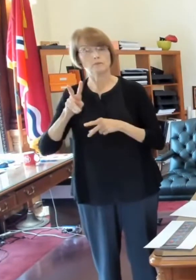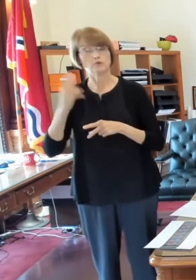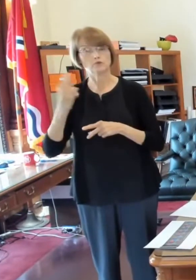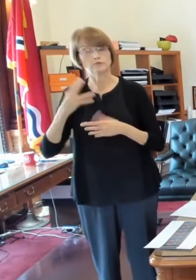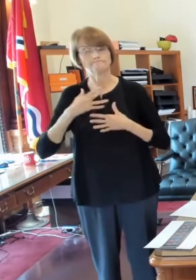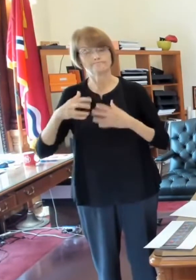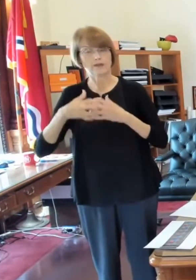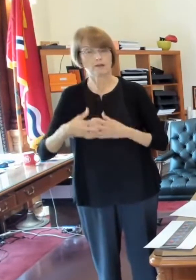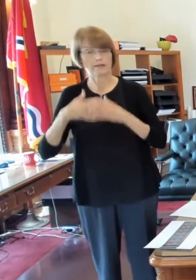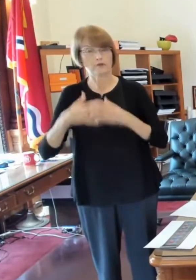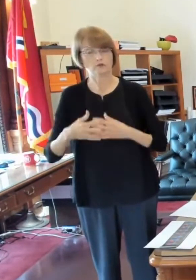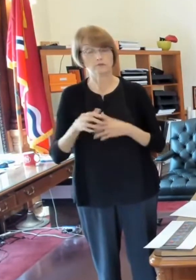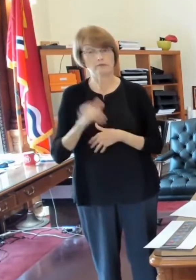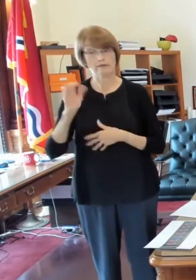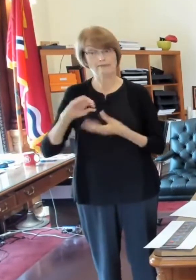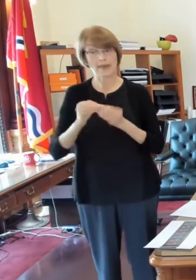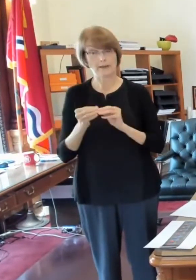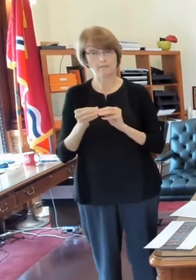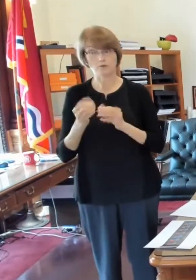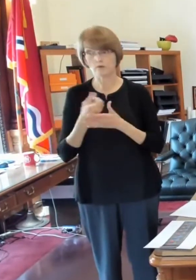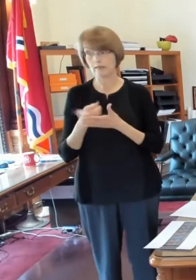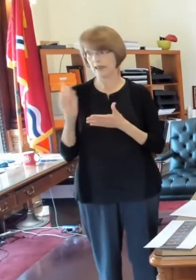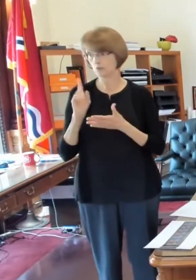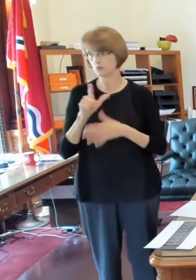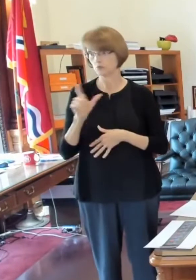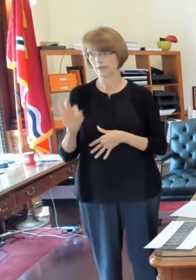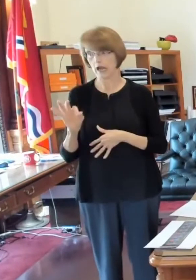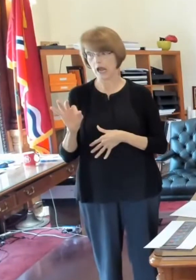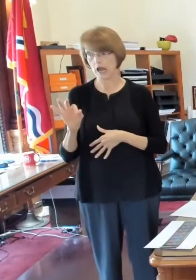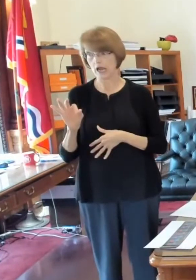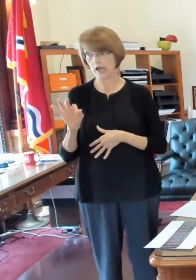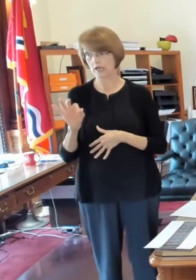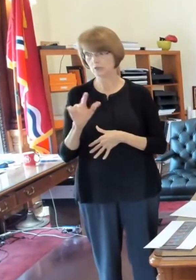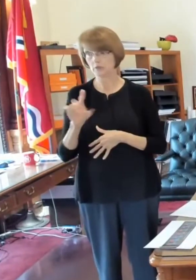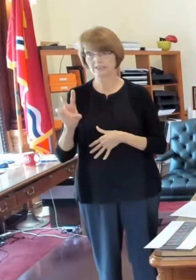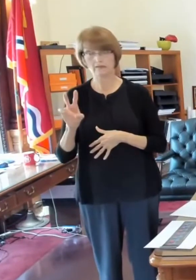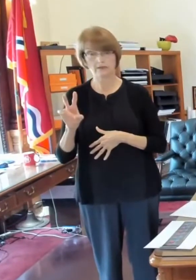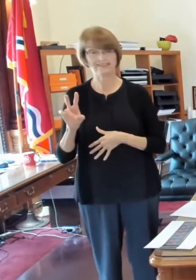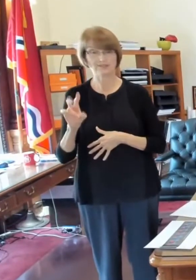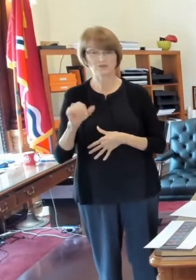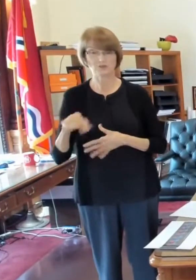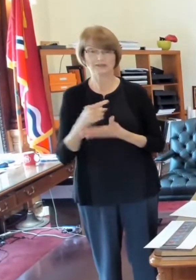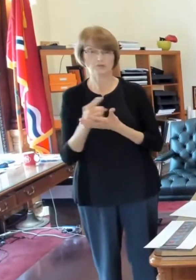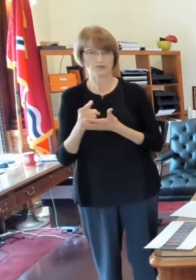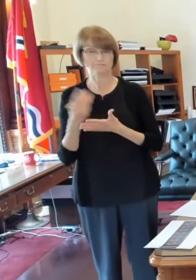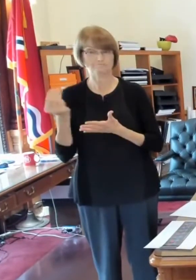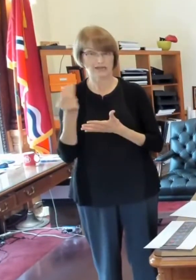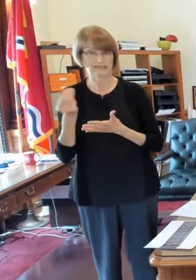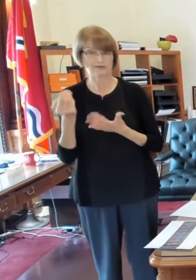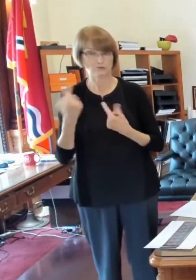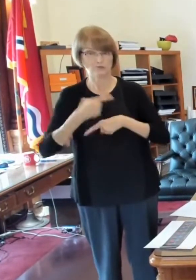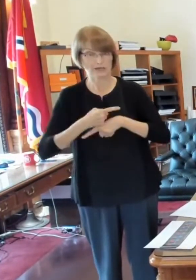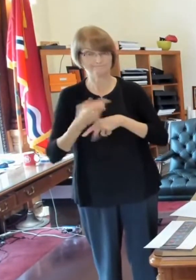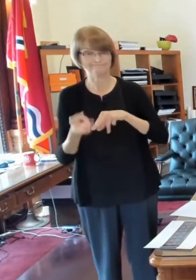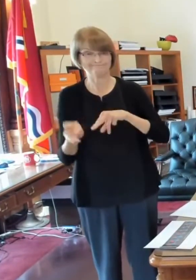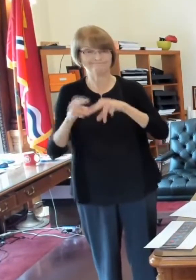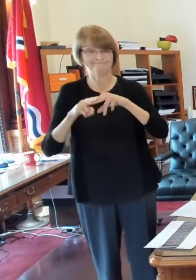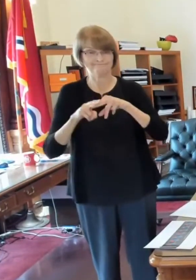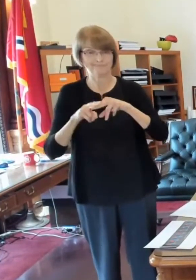like, last Friday was 29, 27. So those two numbers are going up a bit.